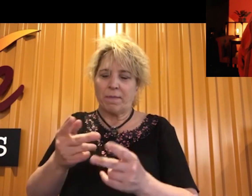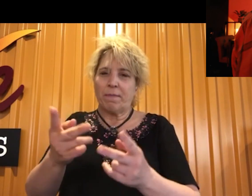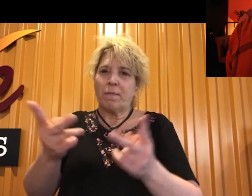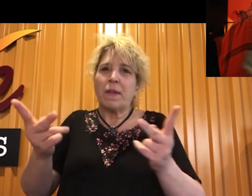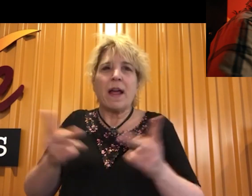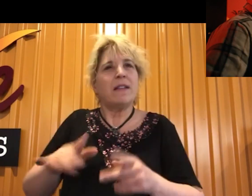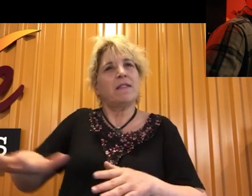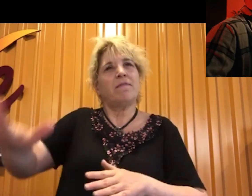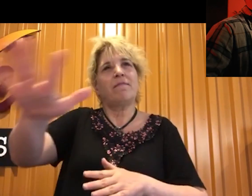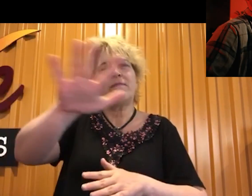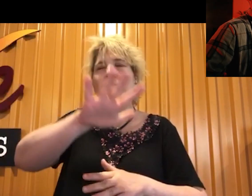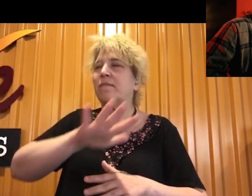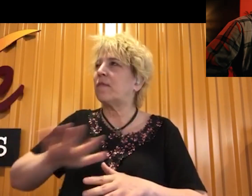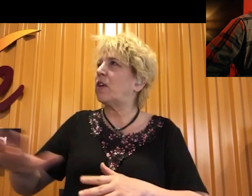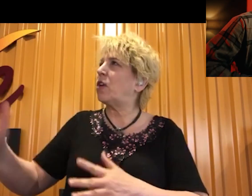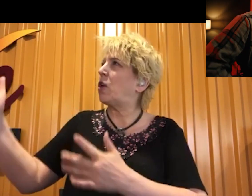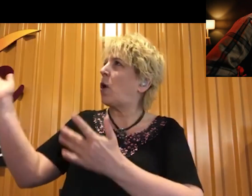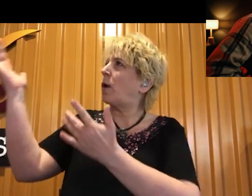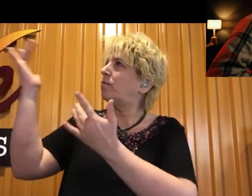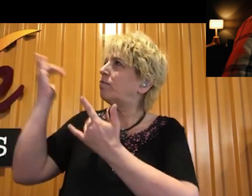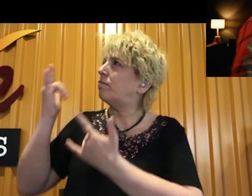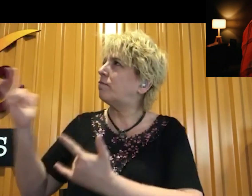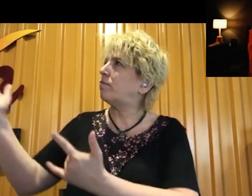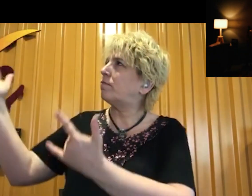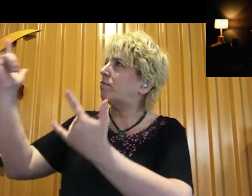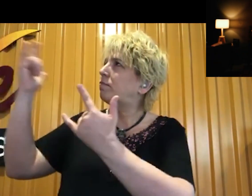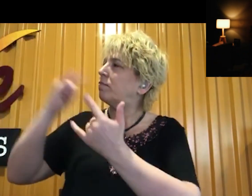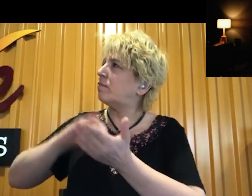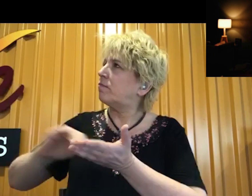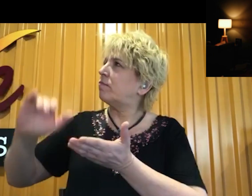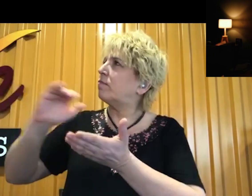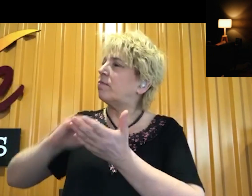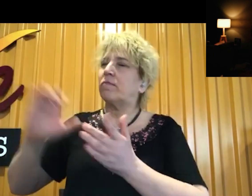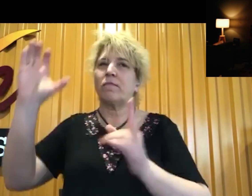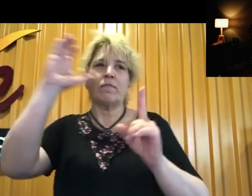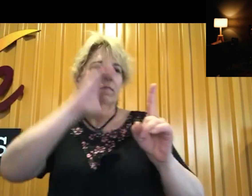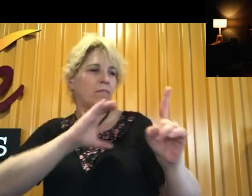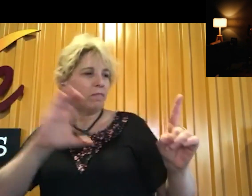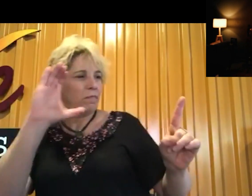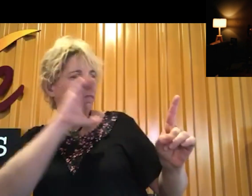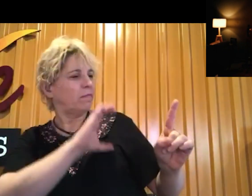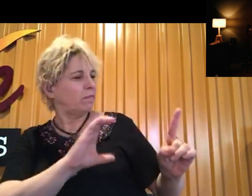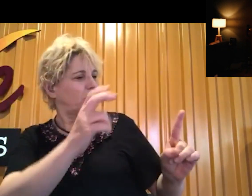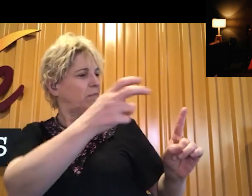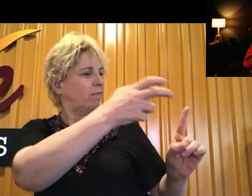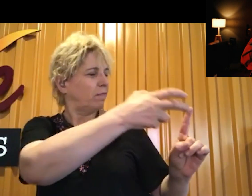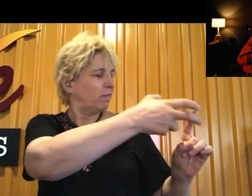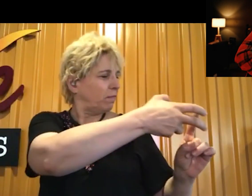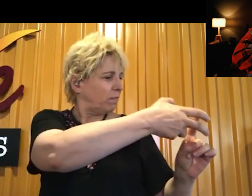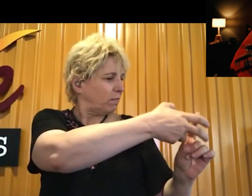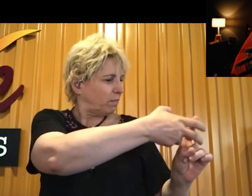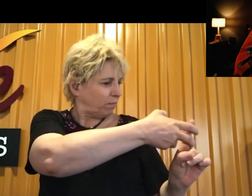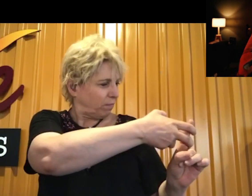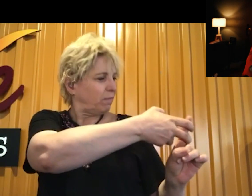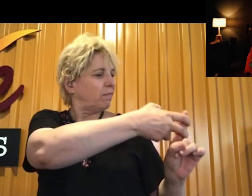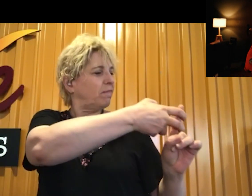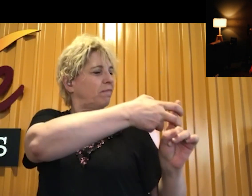and there's not a place your mercy and grace won't find me